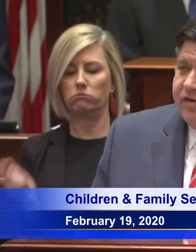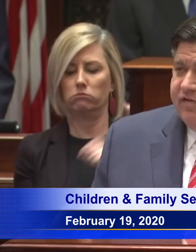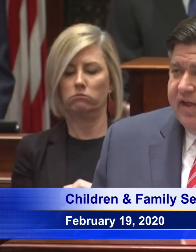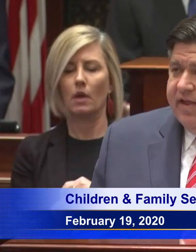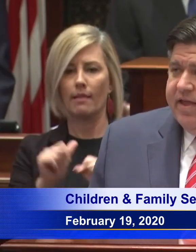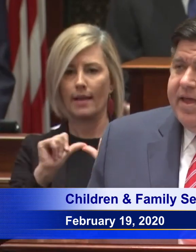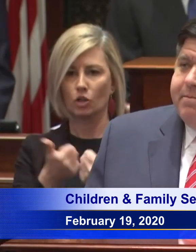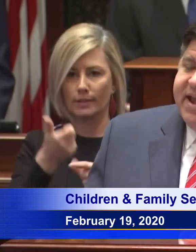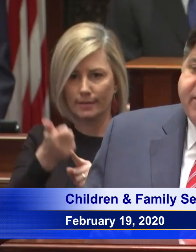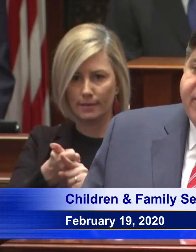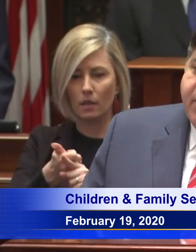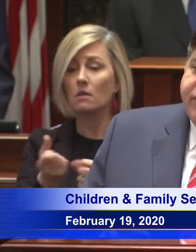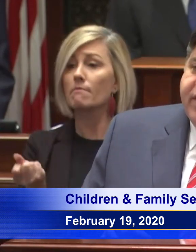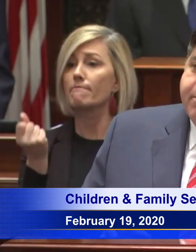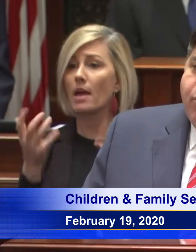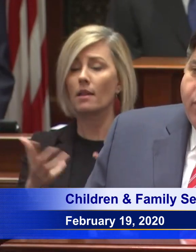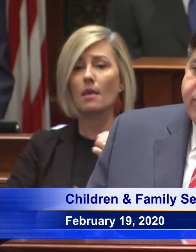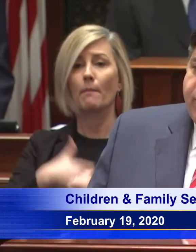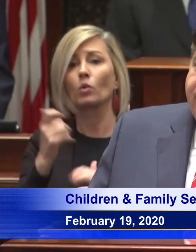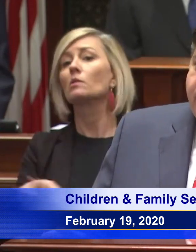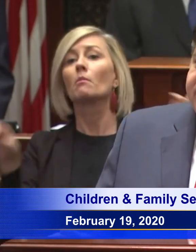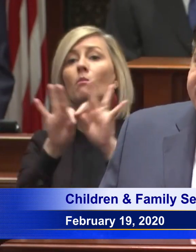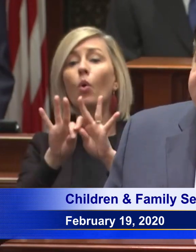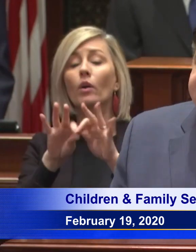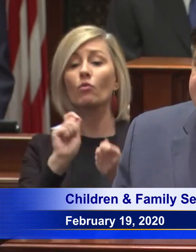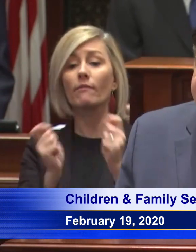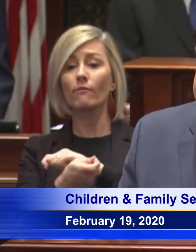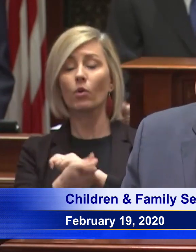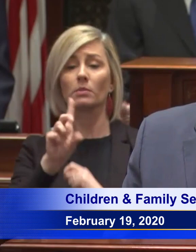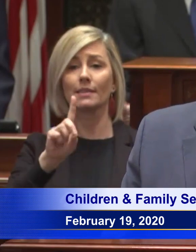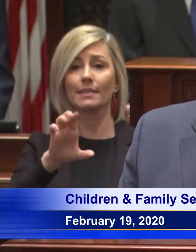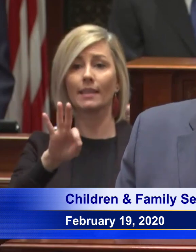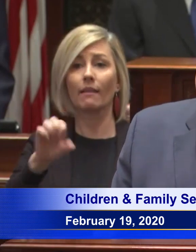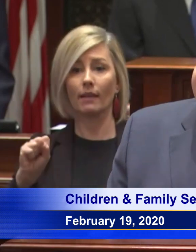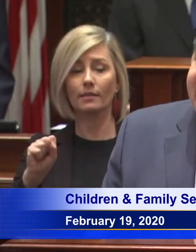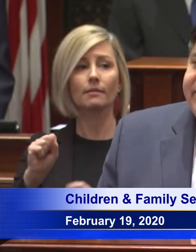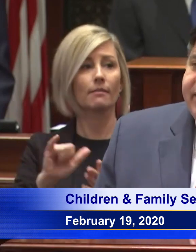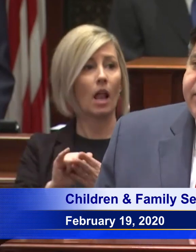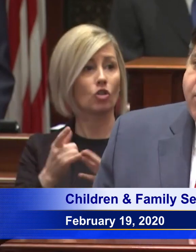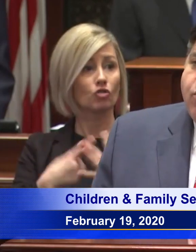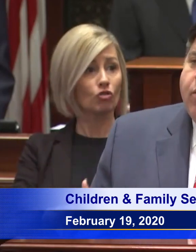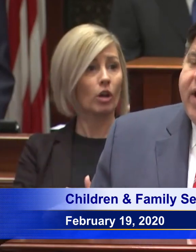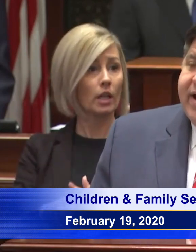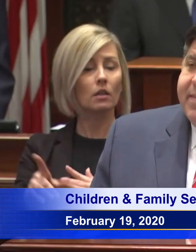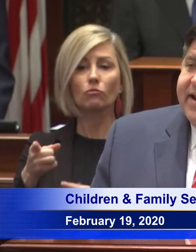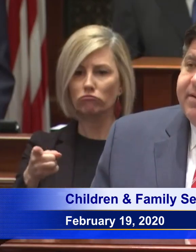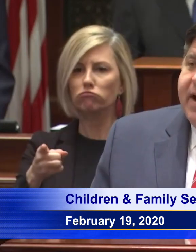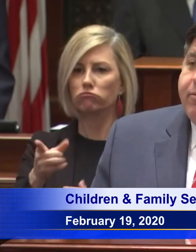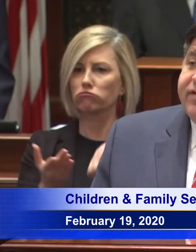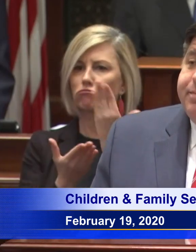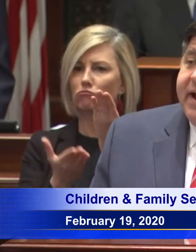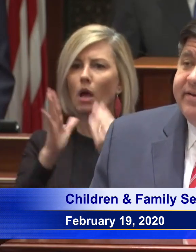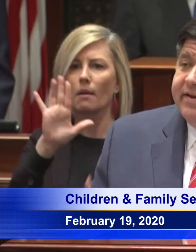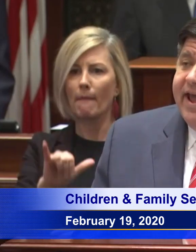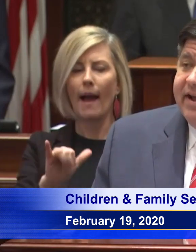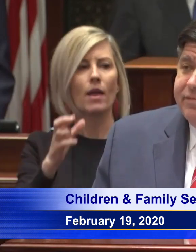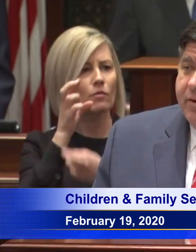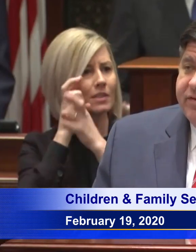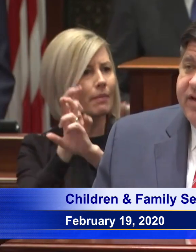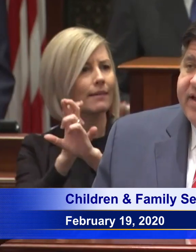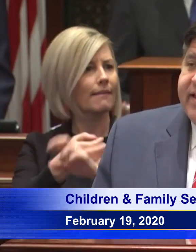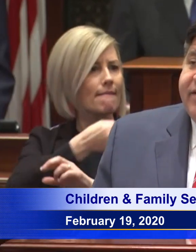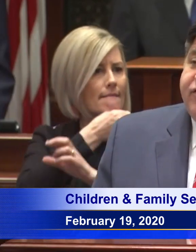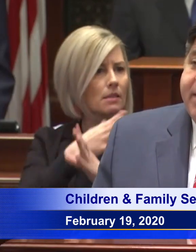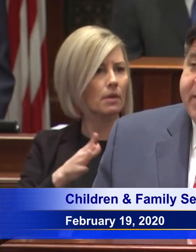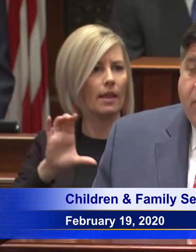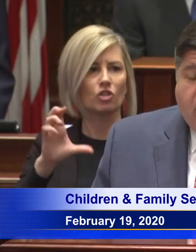the agency. Many of the most important reforms of DCFS that are being enacted were recommended by respected